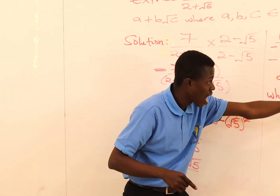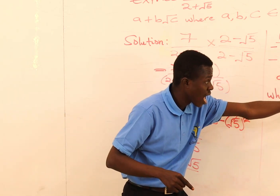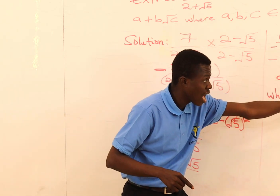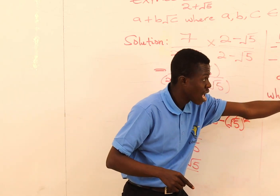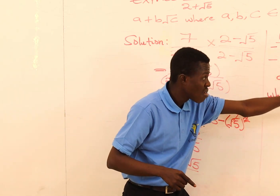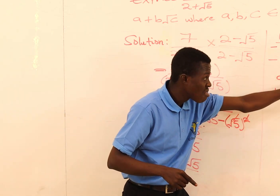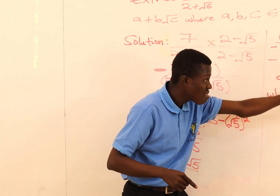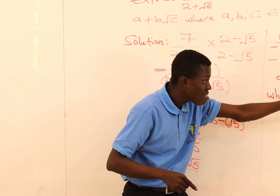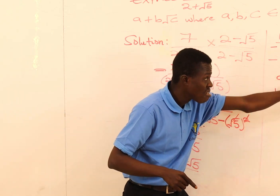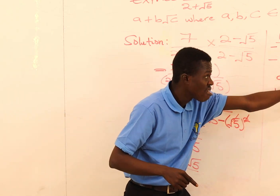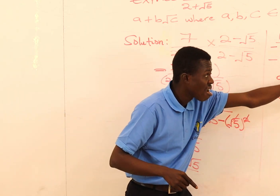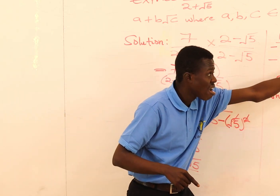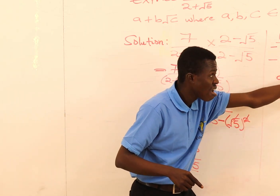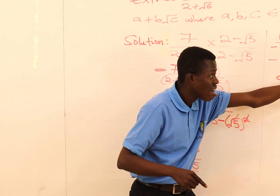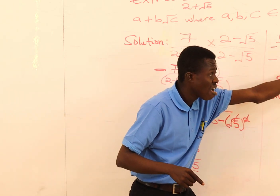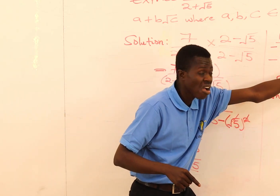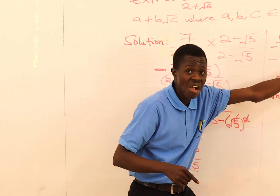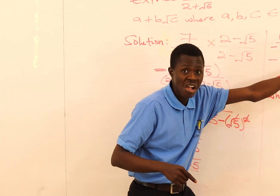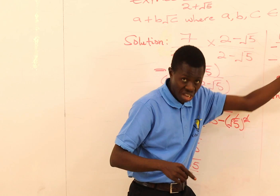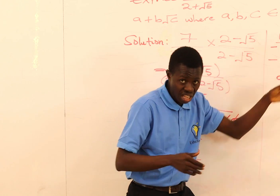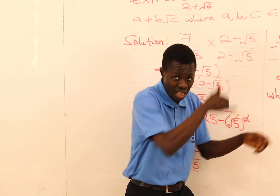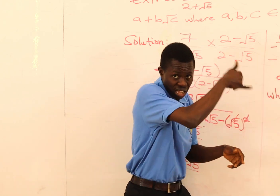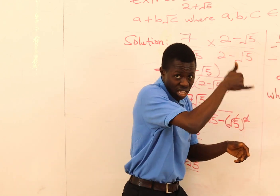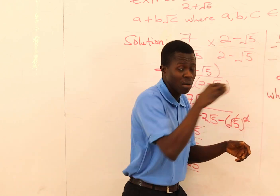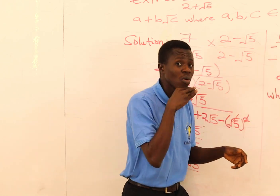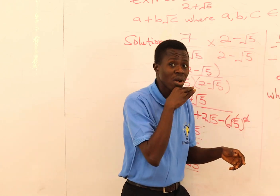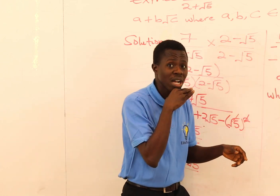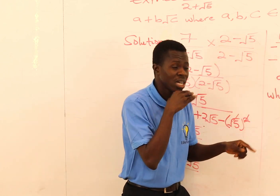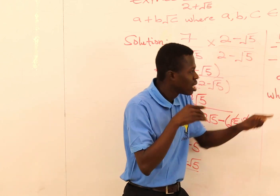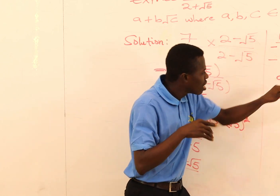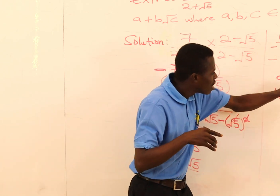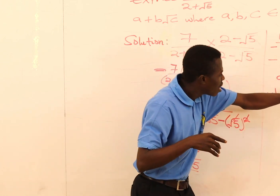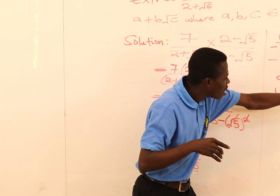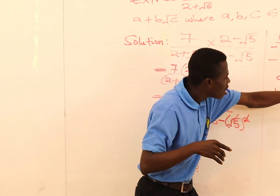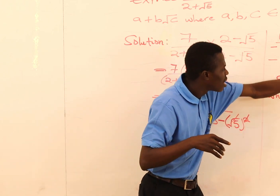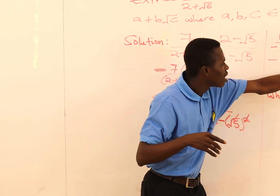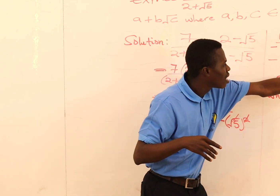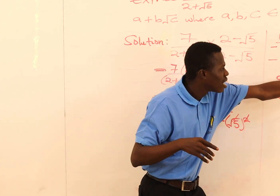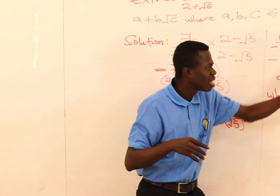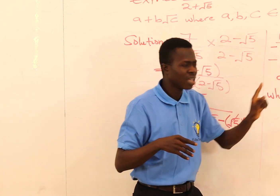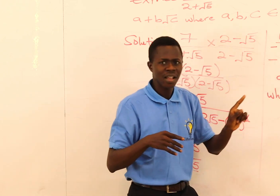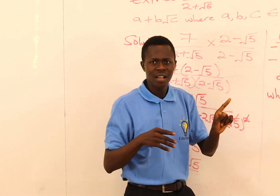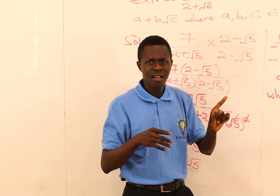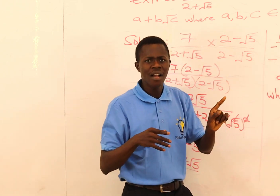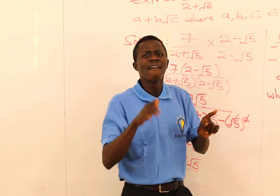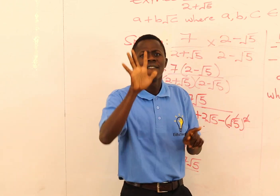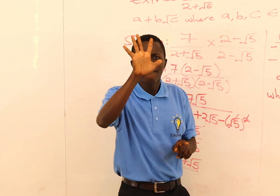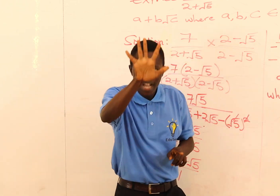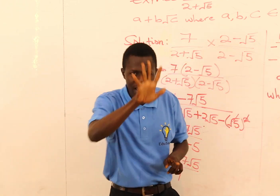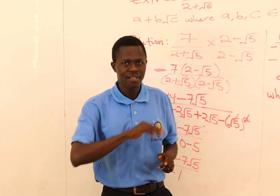number under the square root sign is 5 and it corresponds to C. So that is exactly what we are going to write. So the